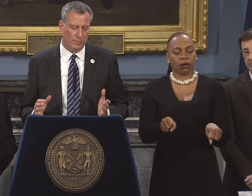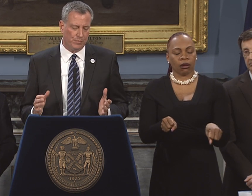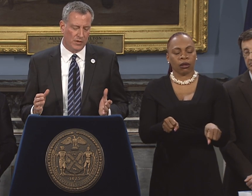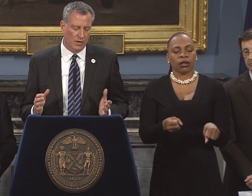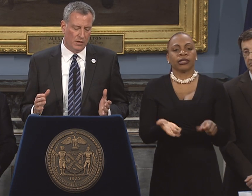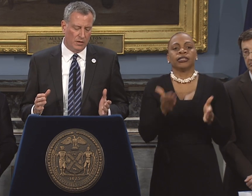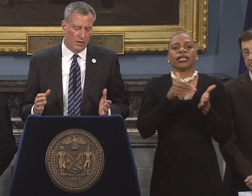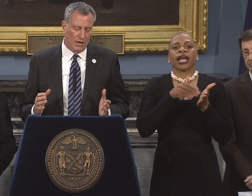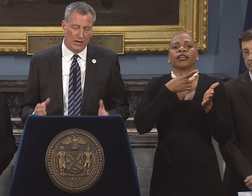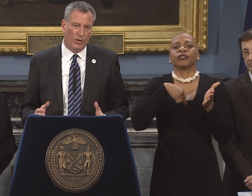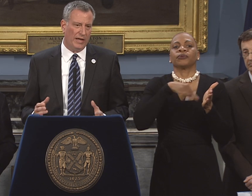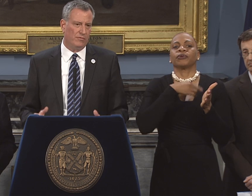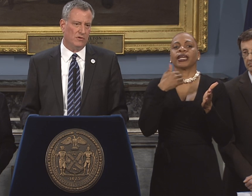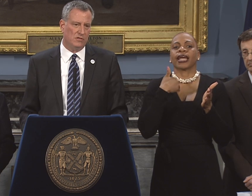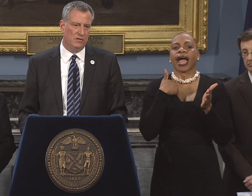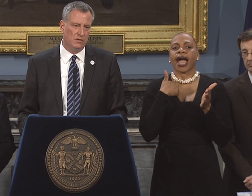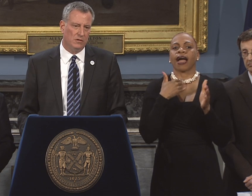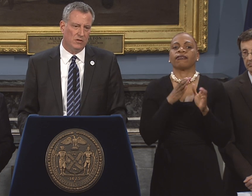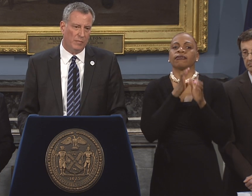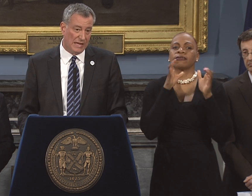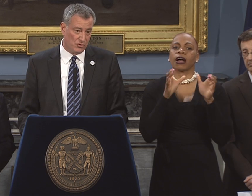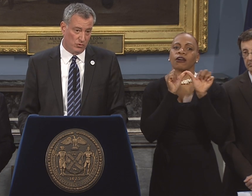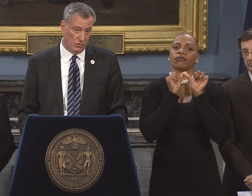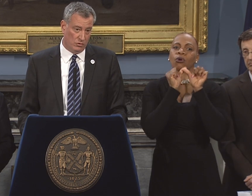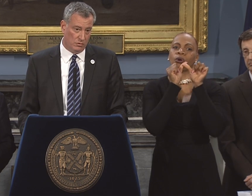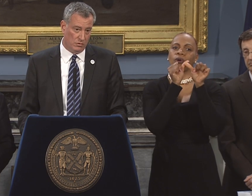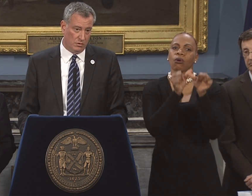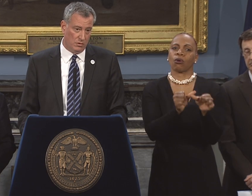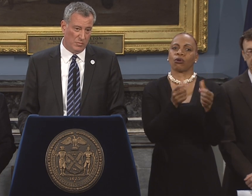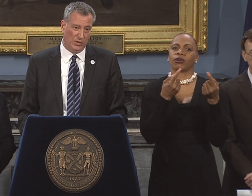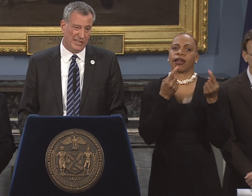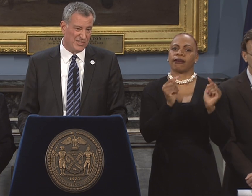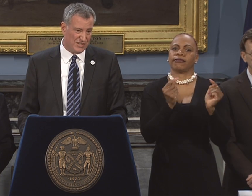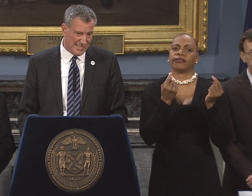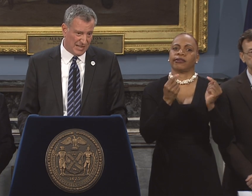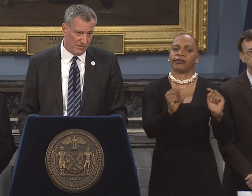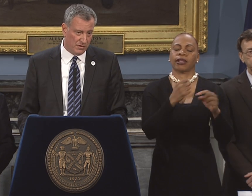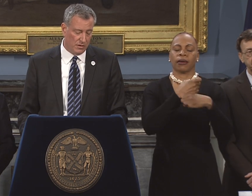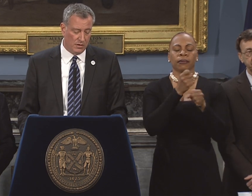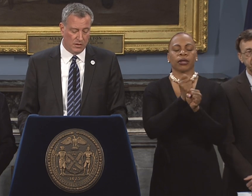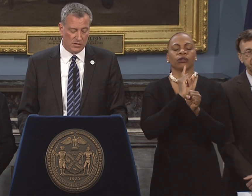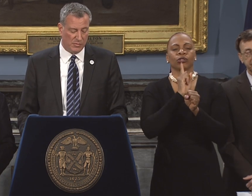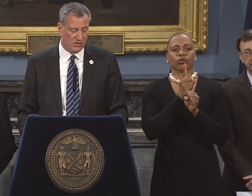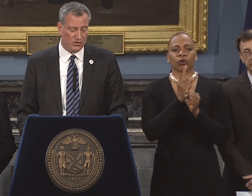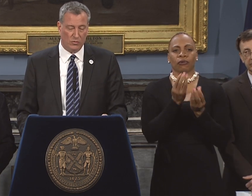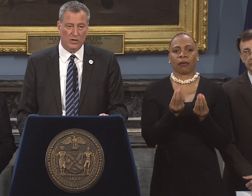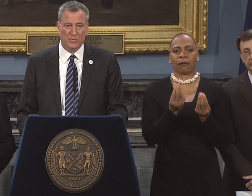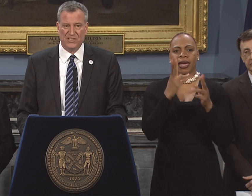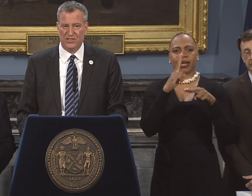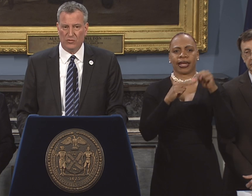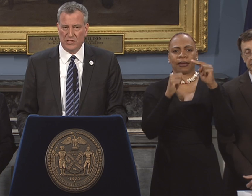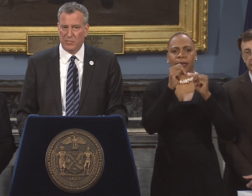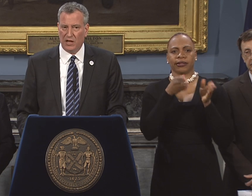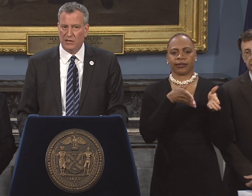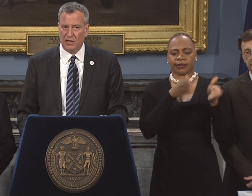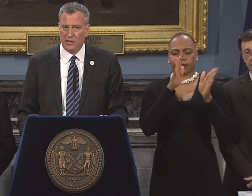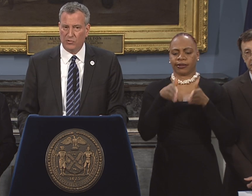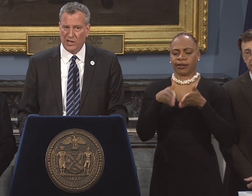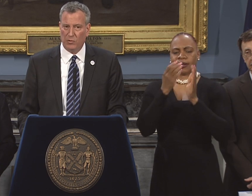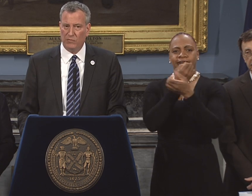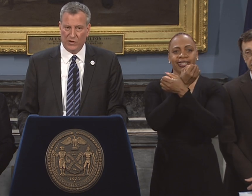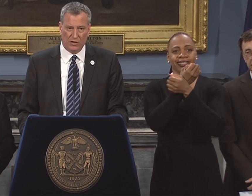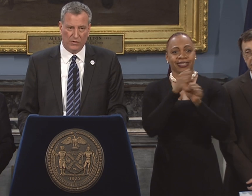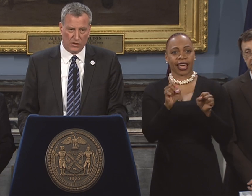of ongoing efforts to make sure buildings are safe, to make sure we're in a position to respond